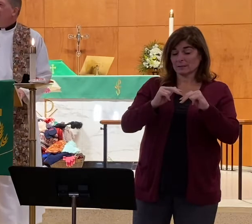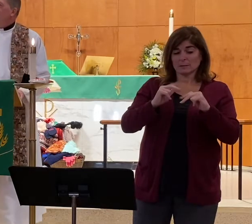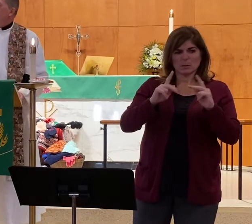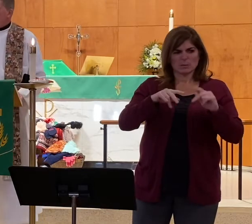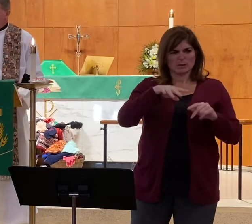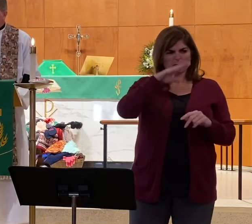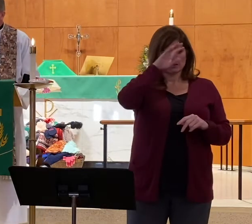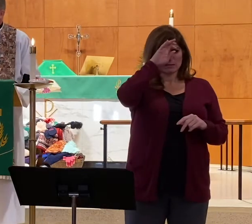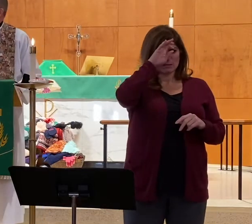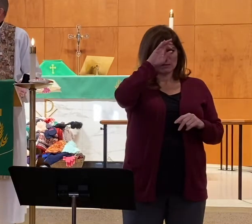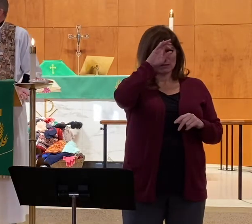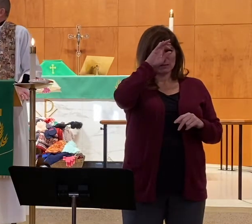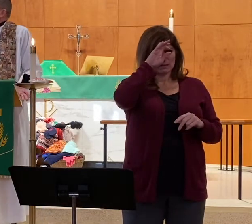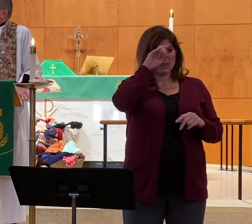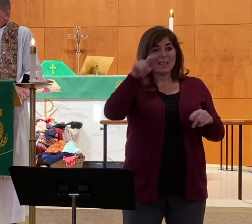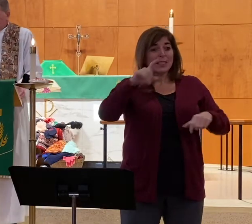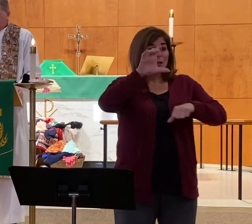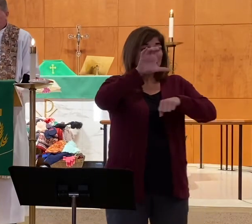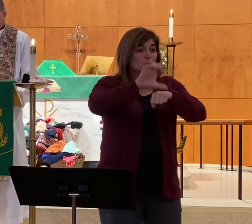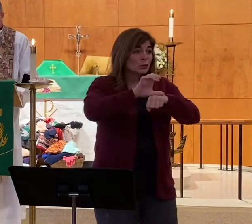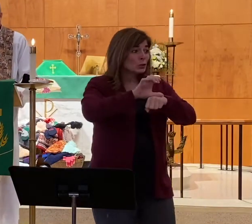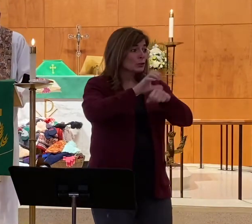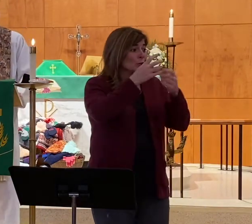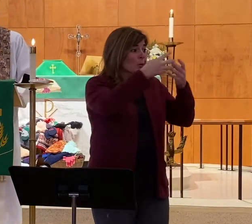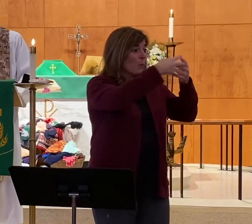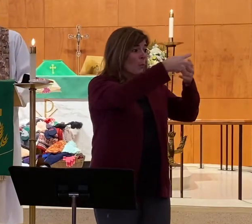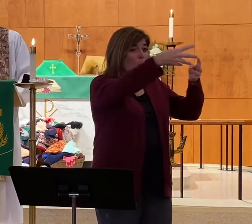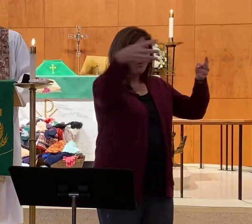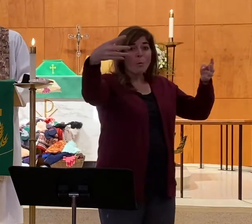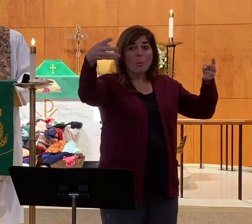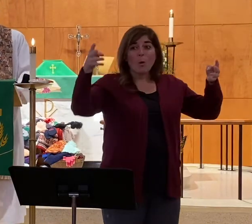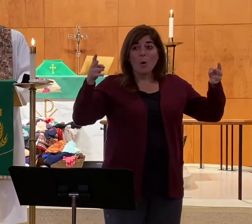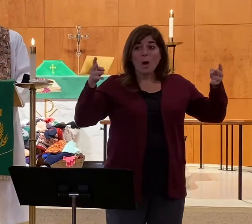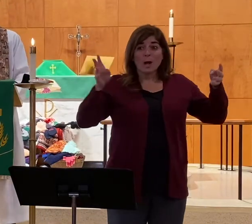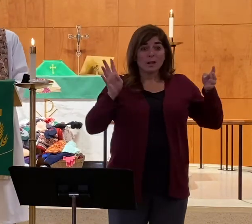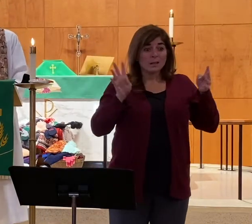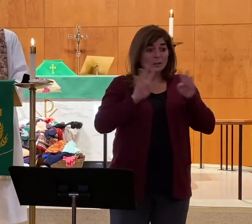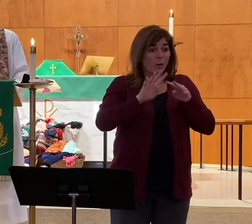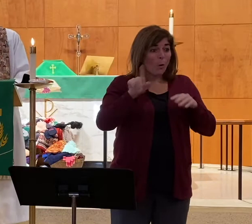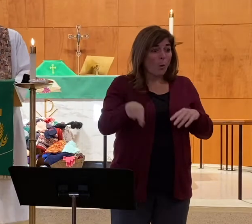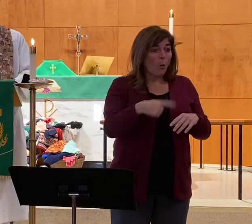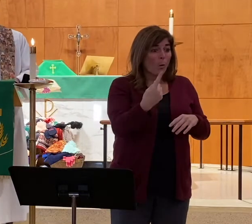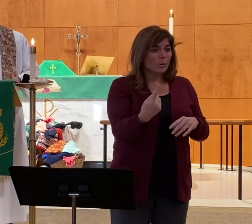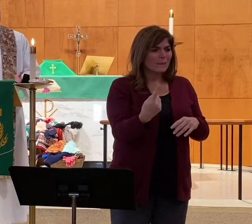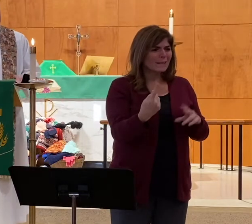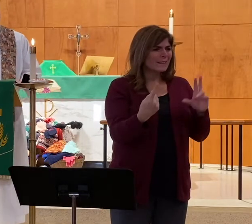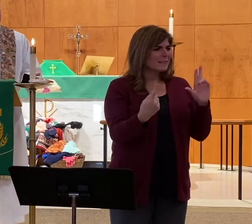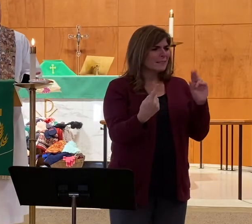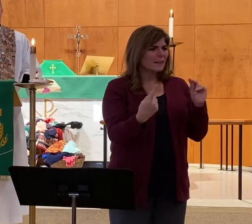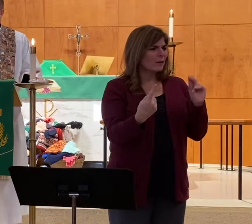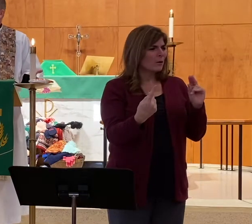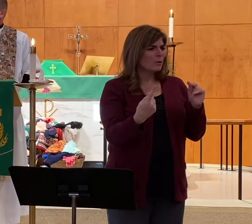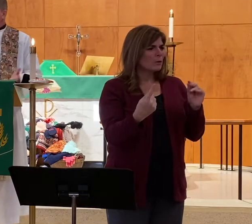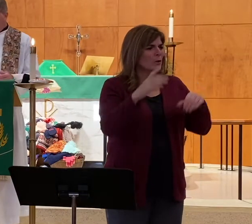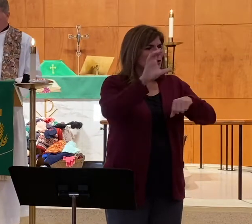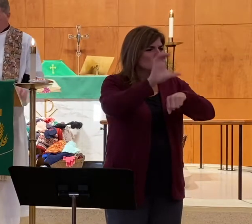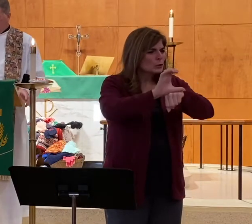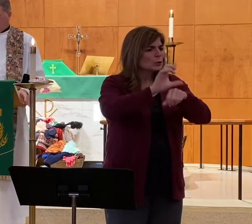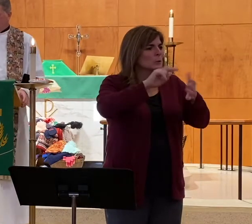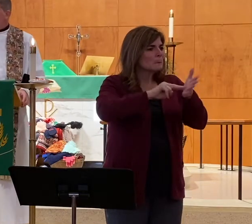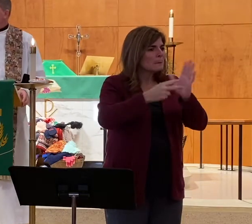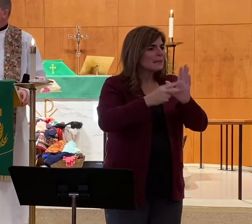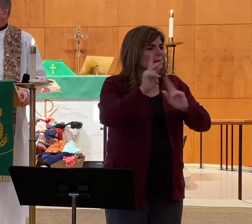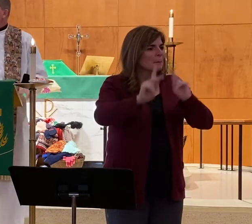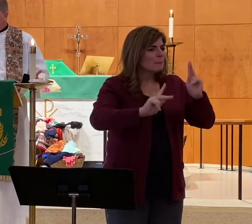Because to understand what our church is about, you first need to imagine our gathering for worship